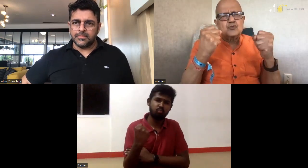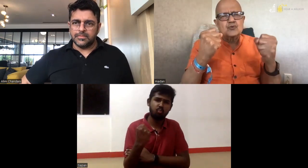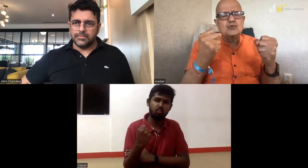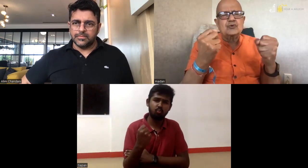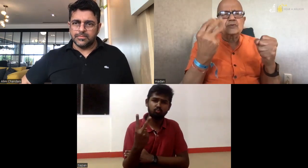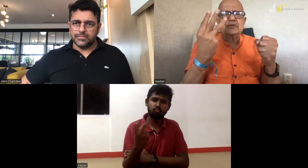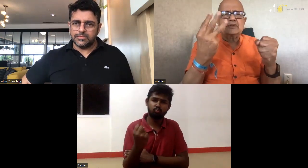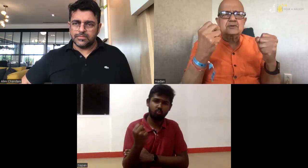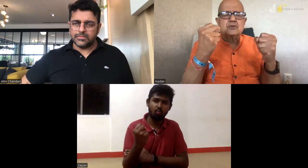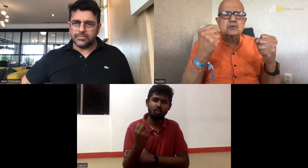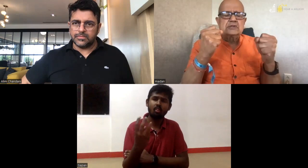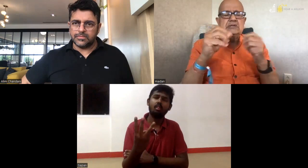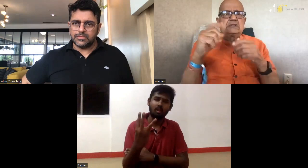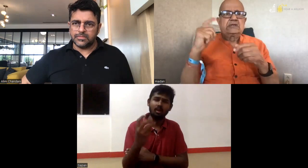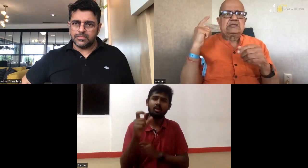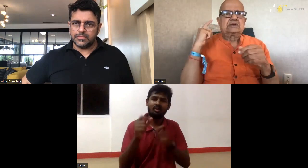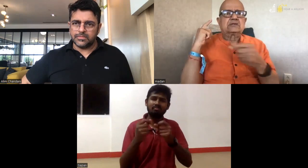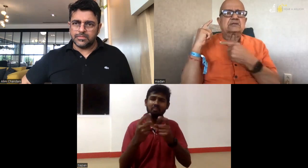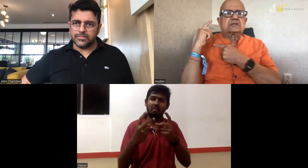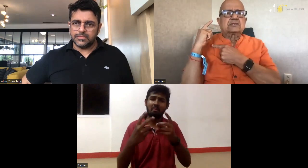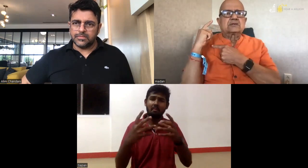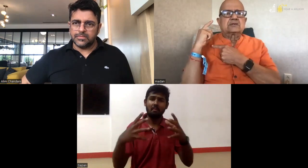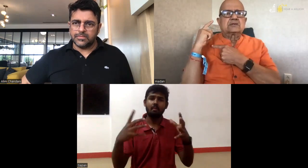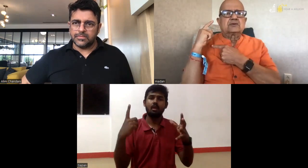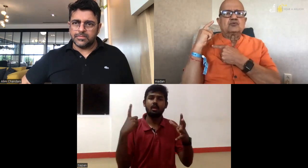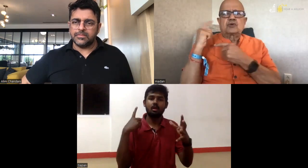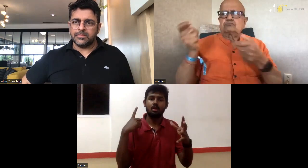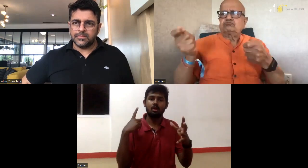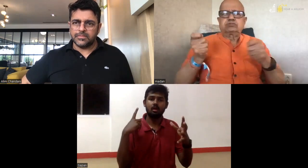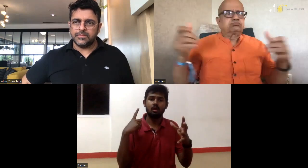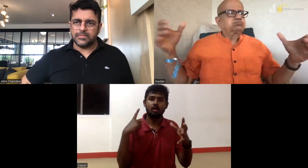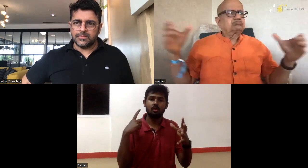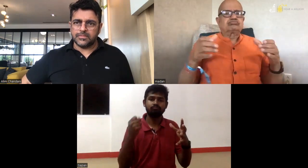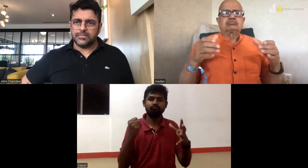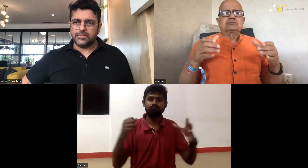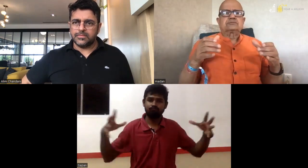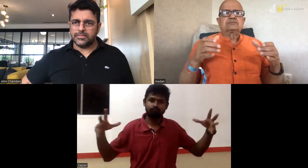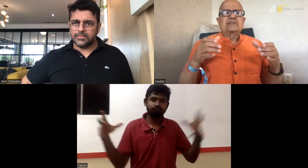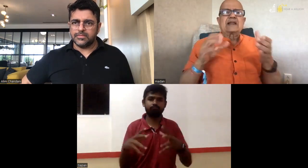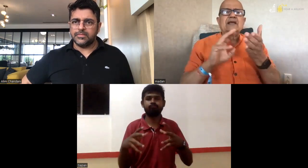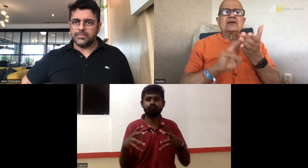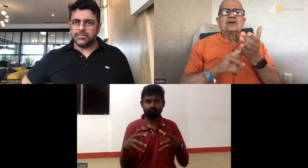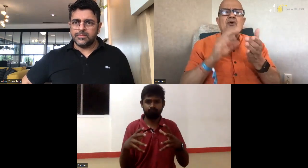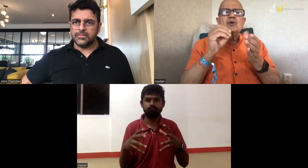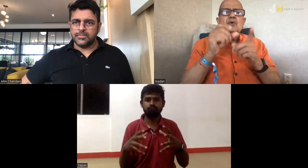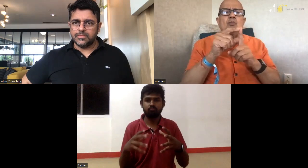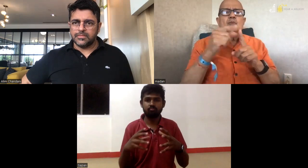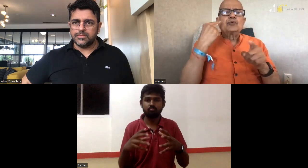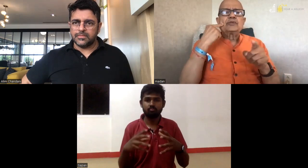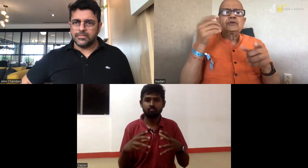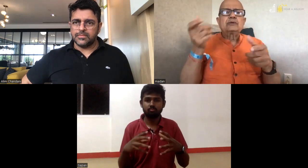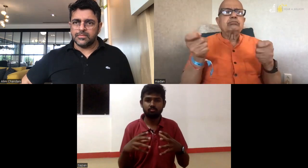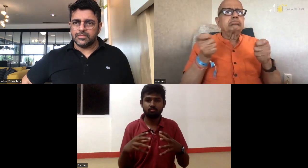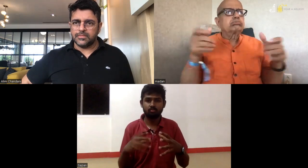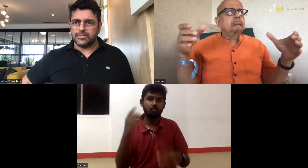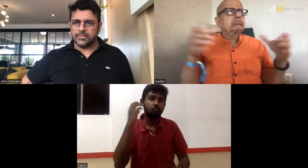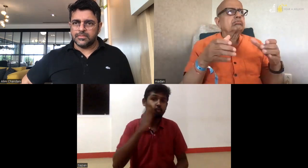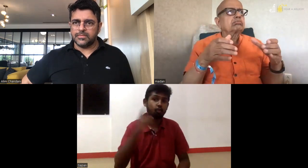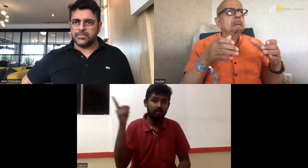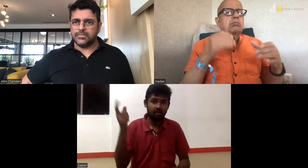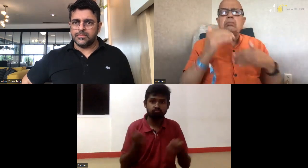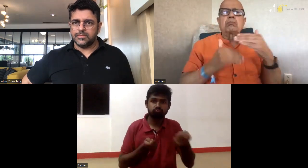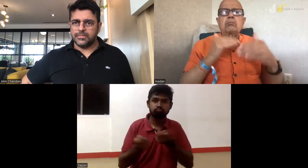can change the situation for the teachers so that deaf children can get the better quality education? What do you think? How we can suggest?